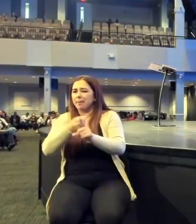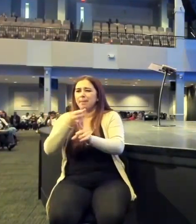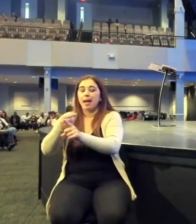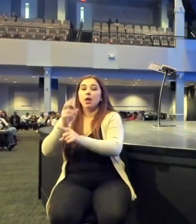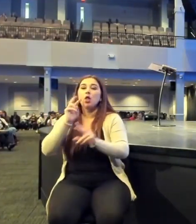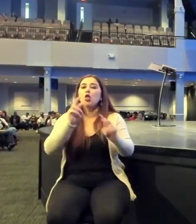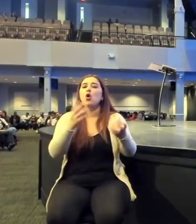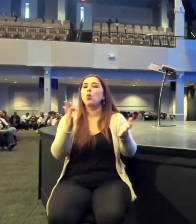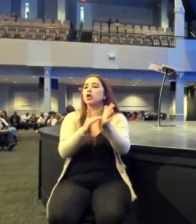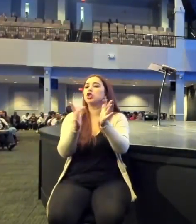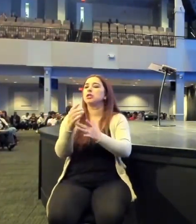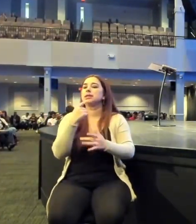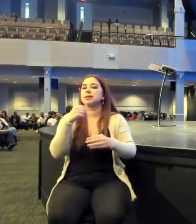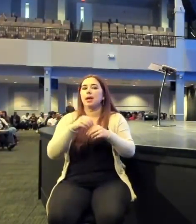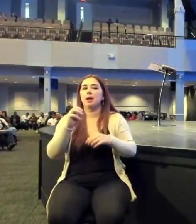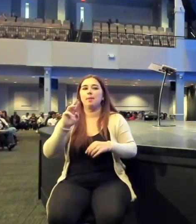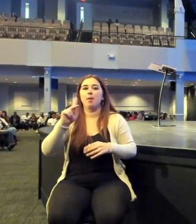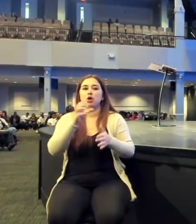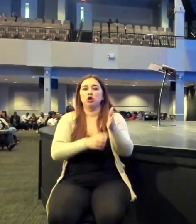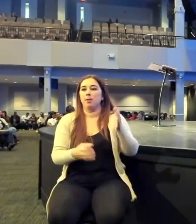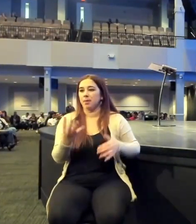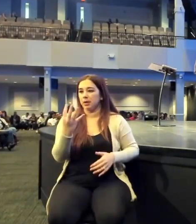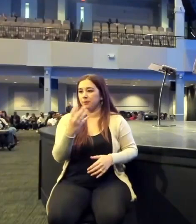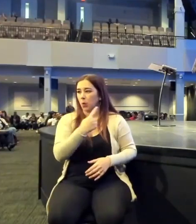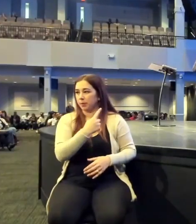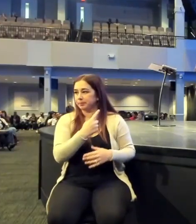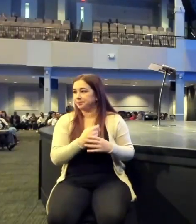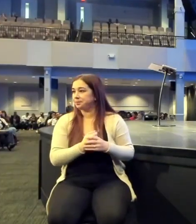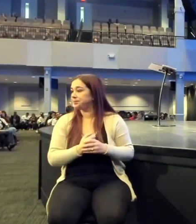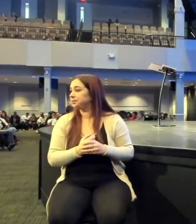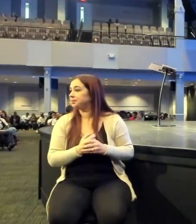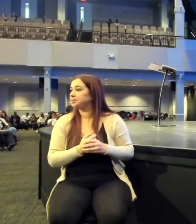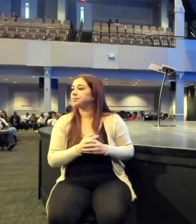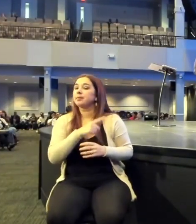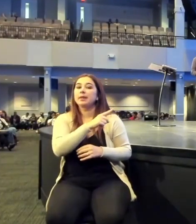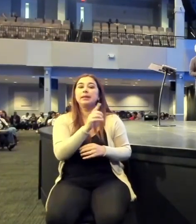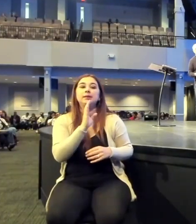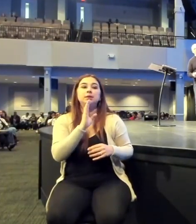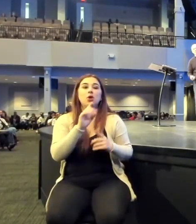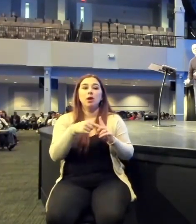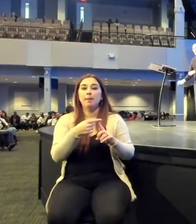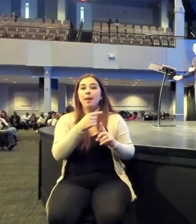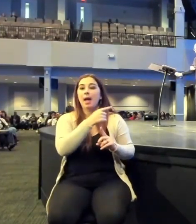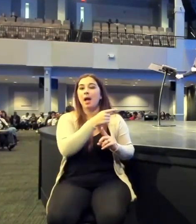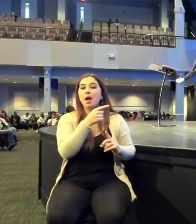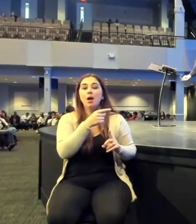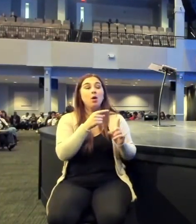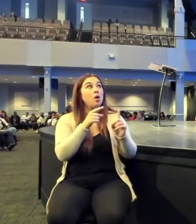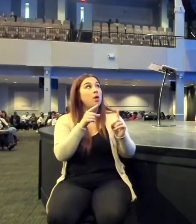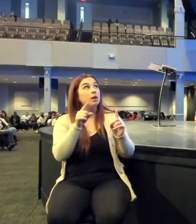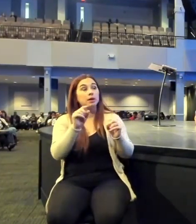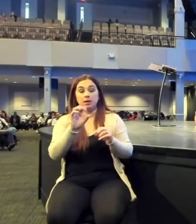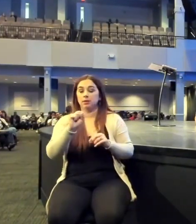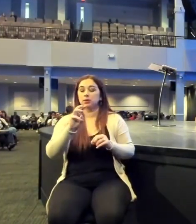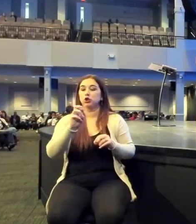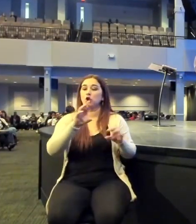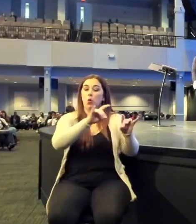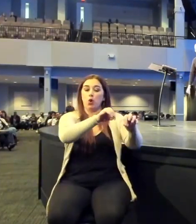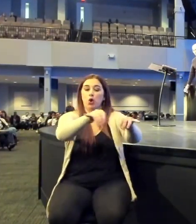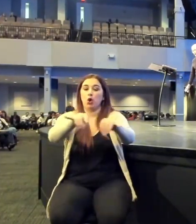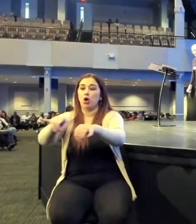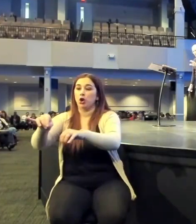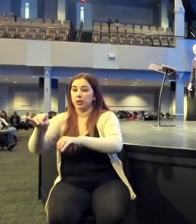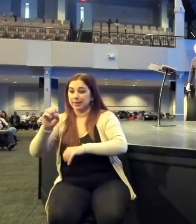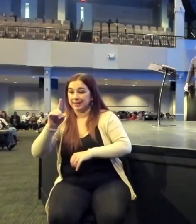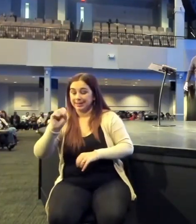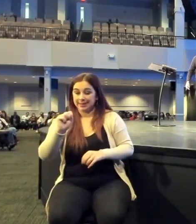what Jesus said in Mark chapter 4 as he's describing the working of his word. He's talking about a sower that goes out and sows seed,